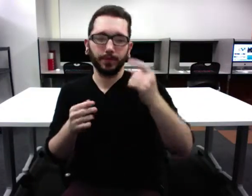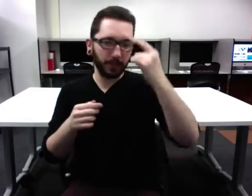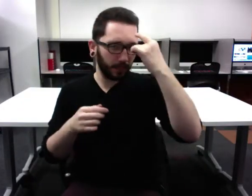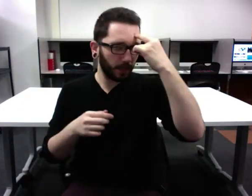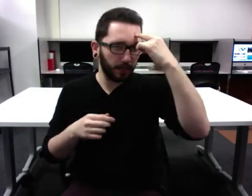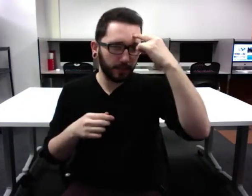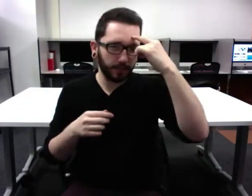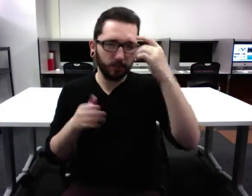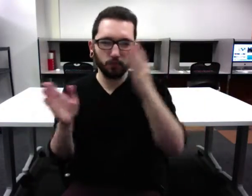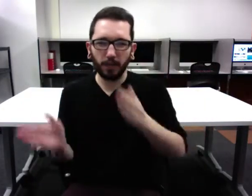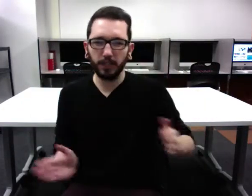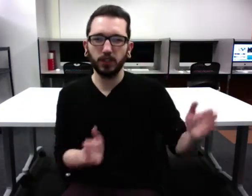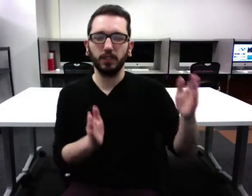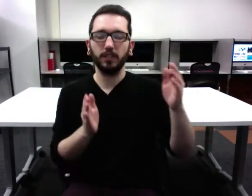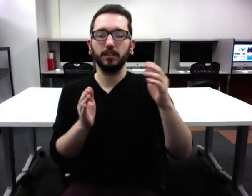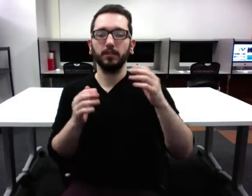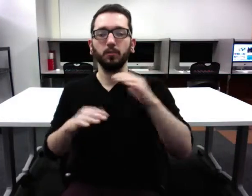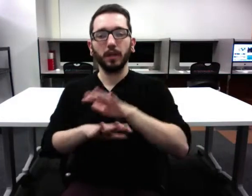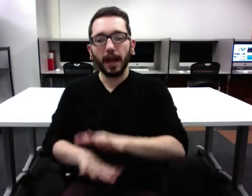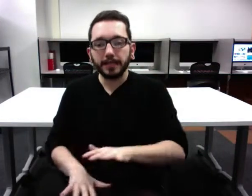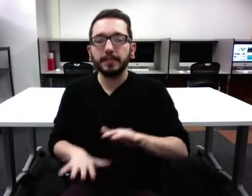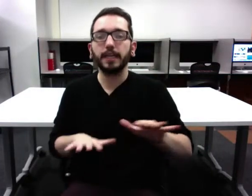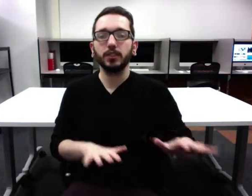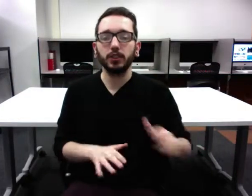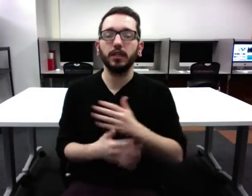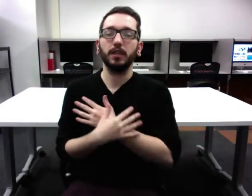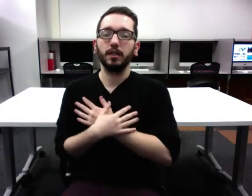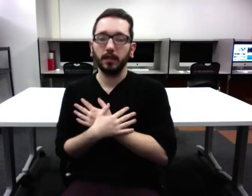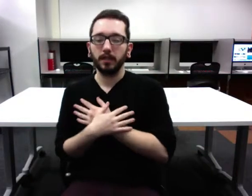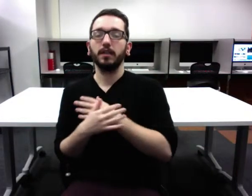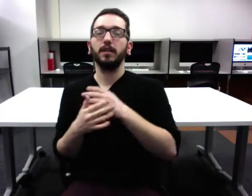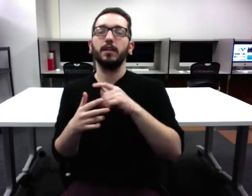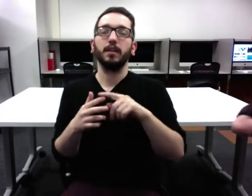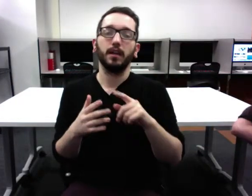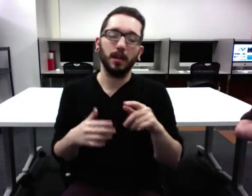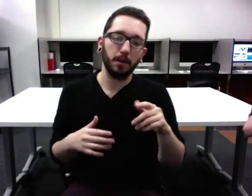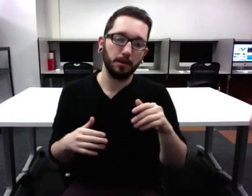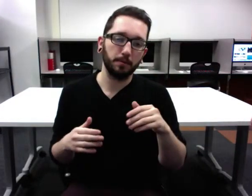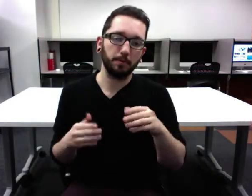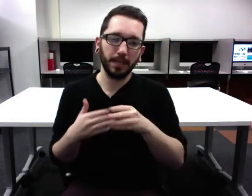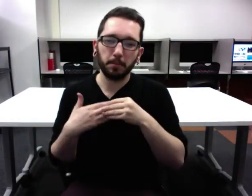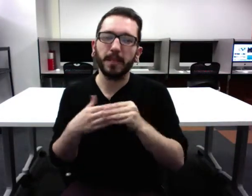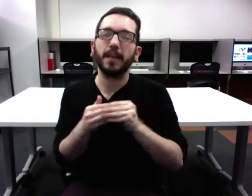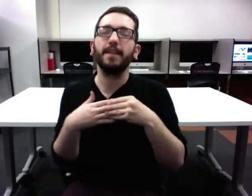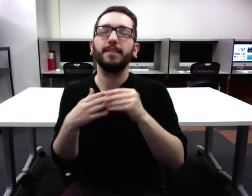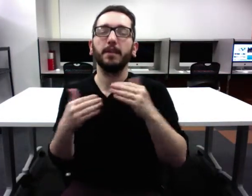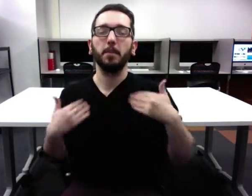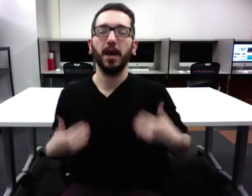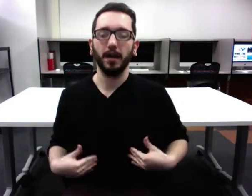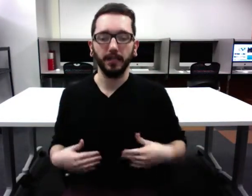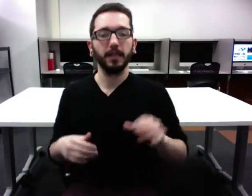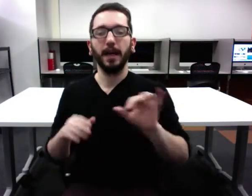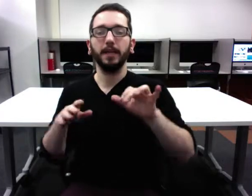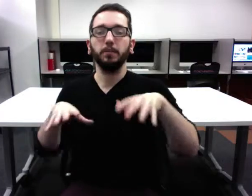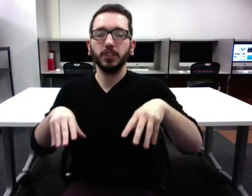reframing, relaxation. Manipulative and body-based practices tend to include such things as massage,